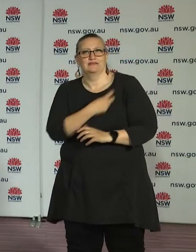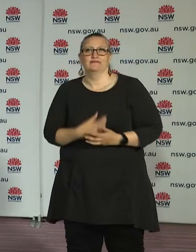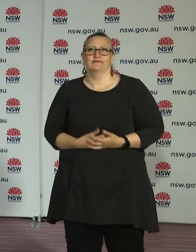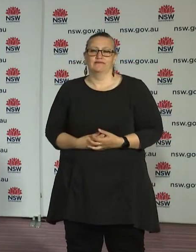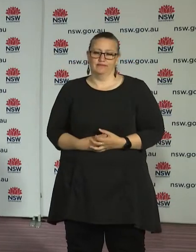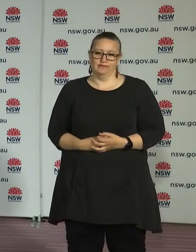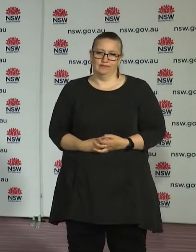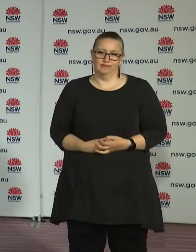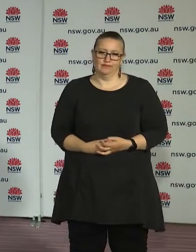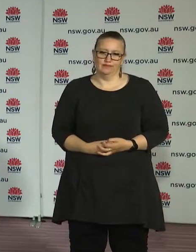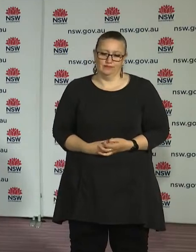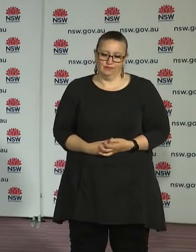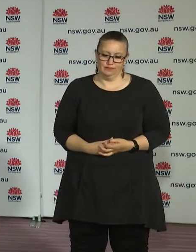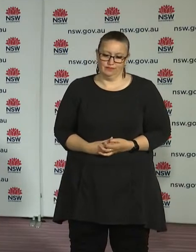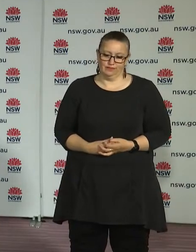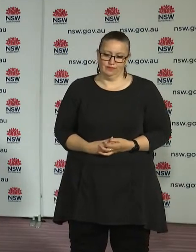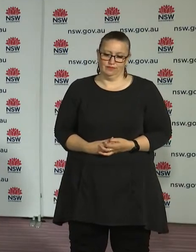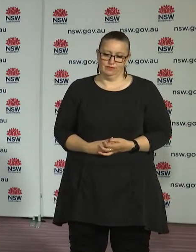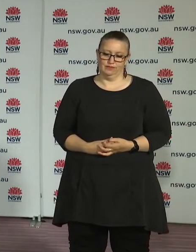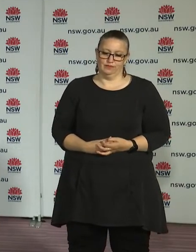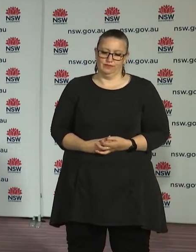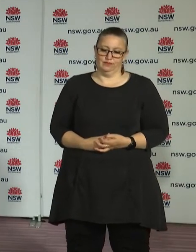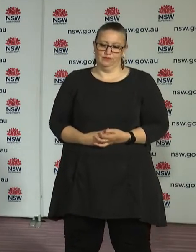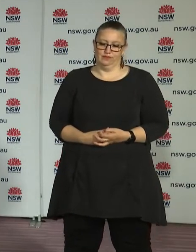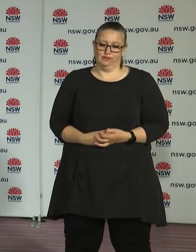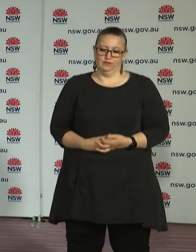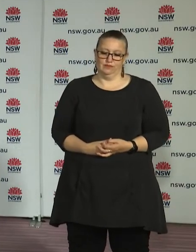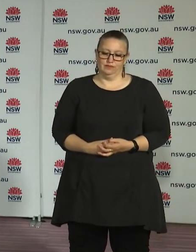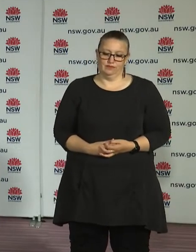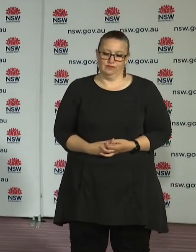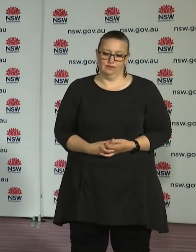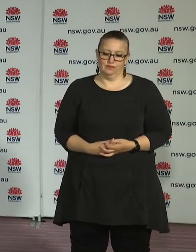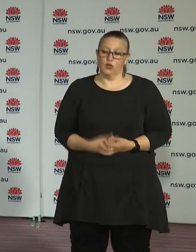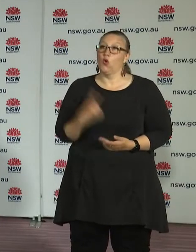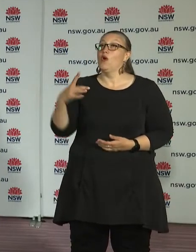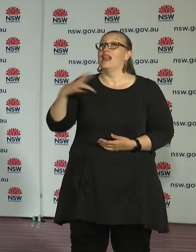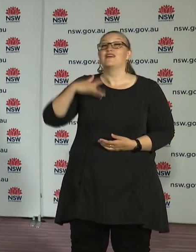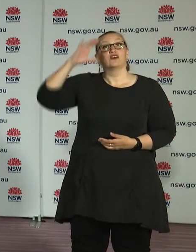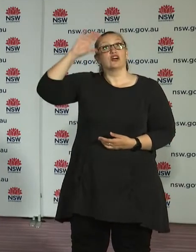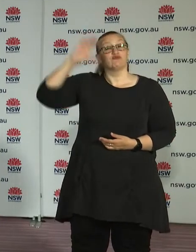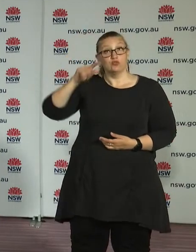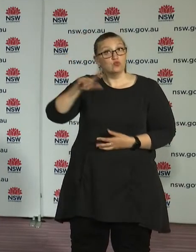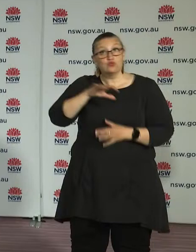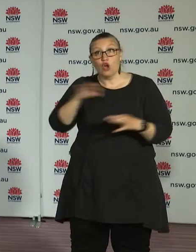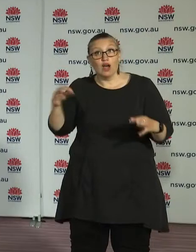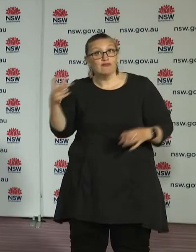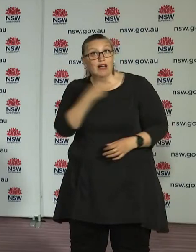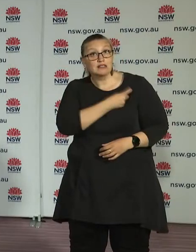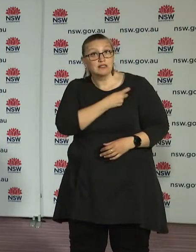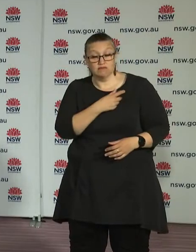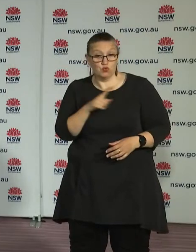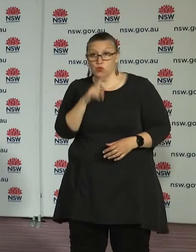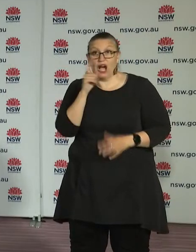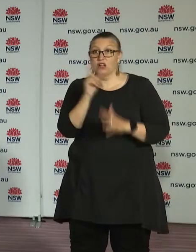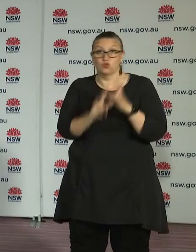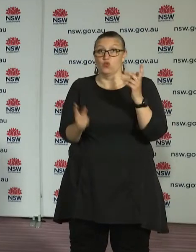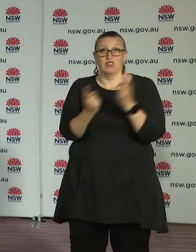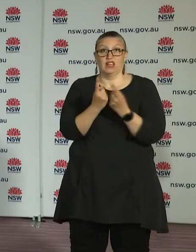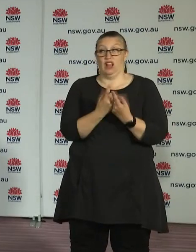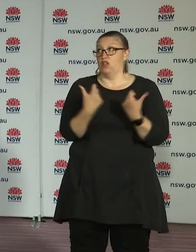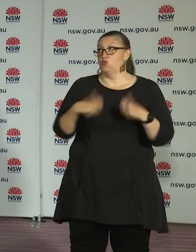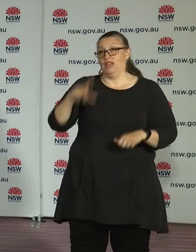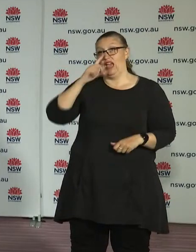remind people across the state, especially in the regions, that if you're not vaccinated, you will go backwards. If your